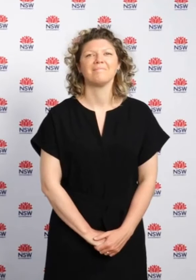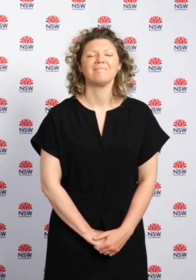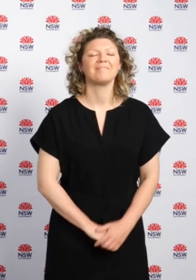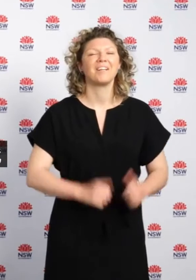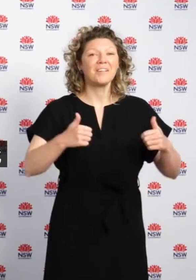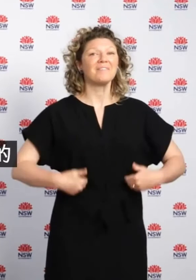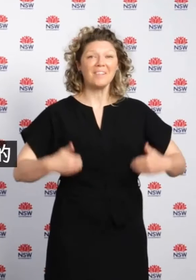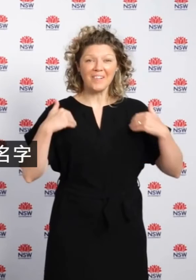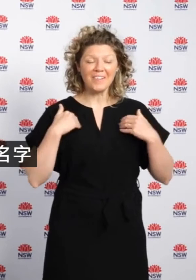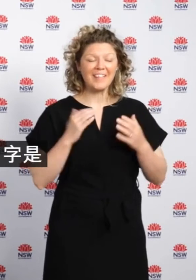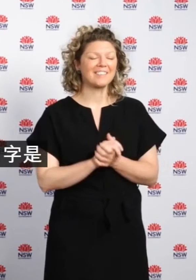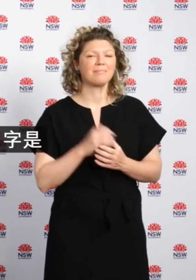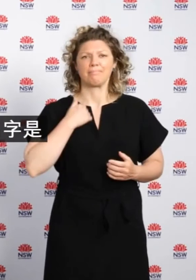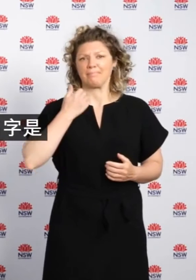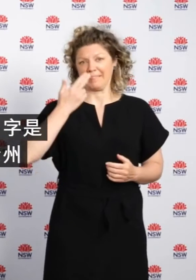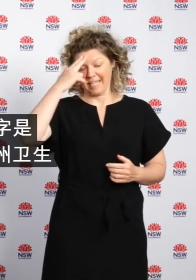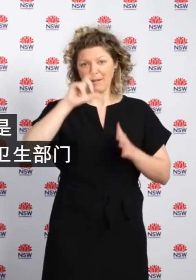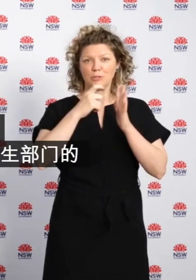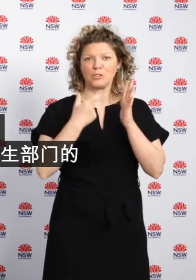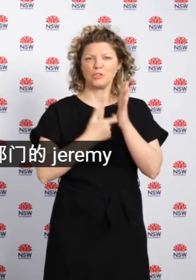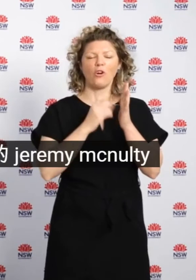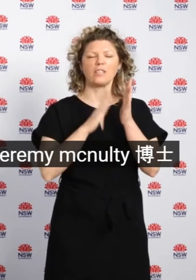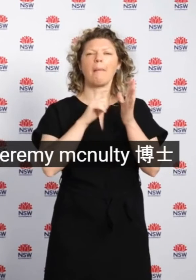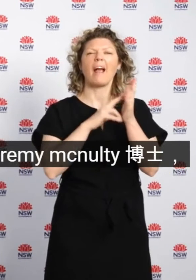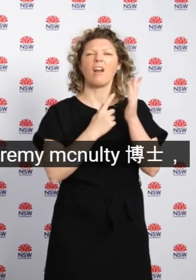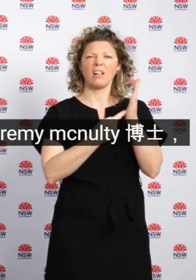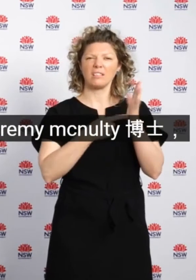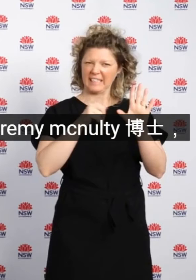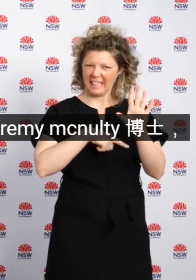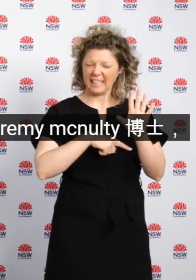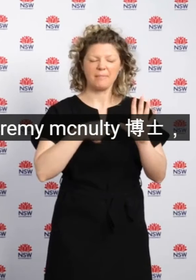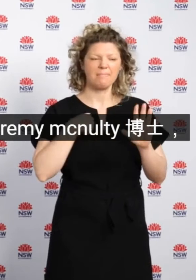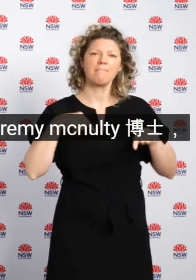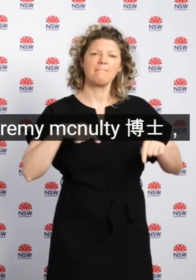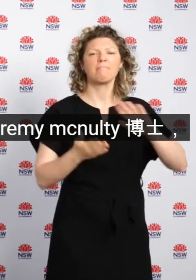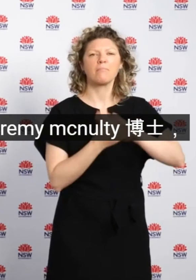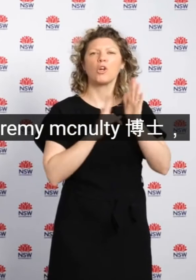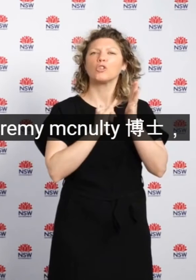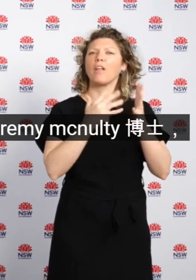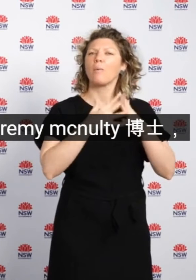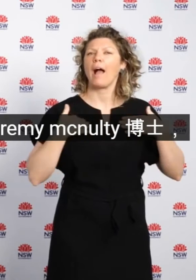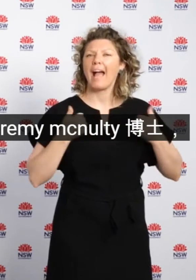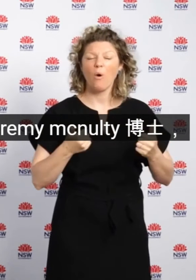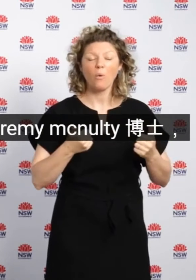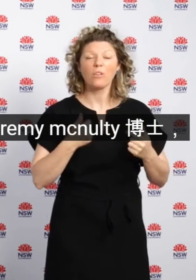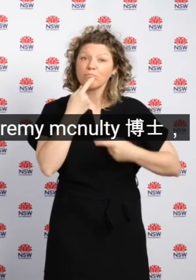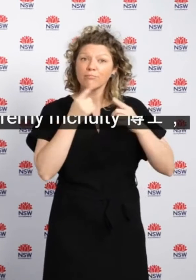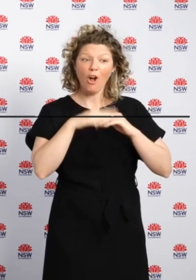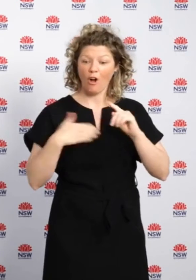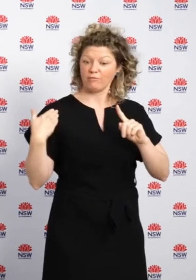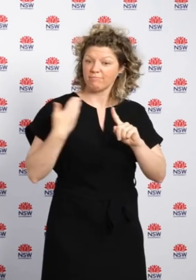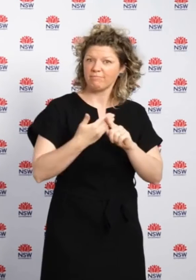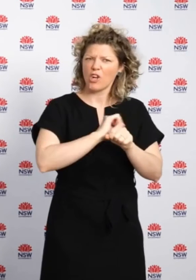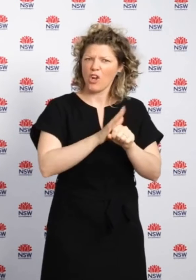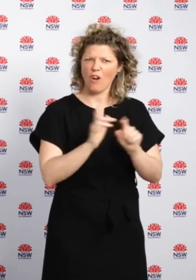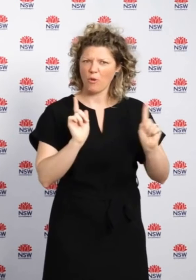Good morning. My name is Dr. Jeremy McAnulty from New South Wales Health, and welcome to our COVID update for the 5th of